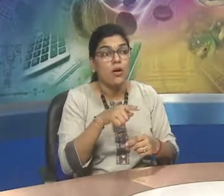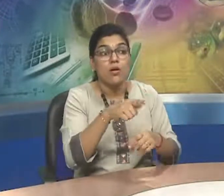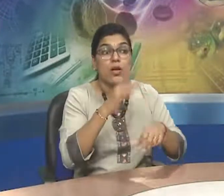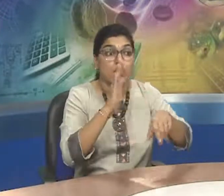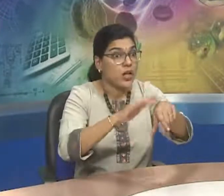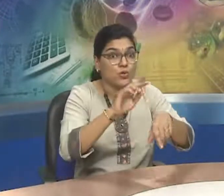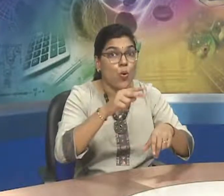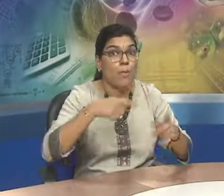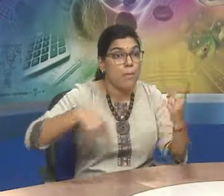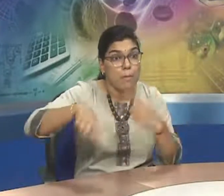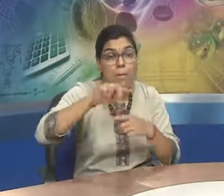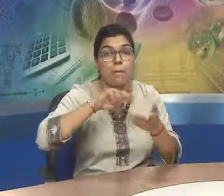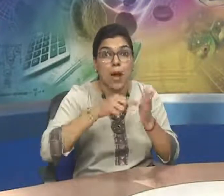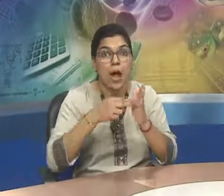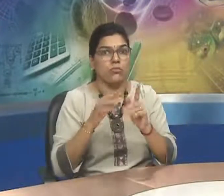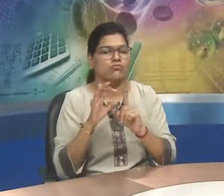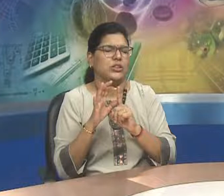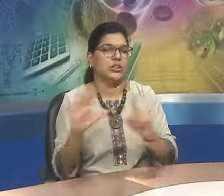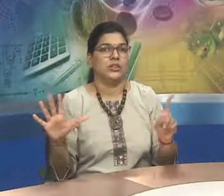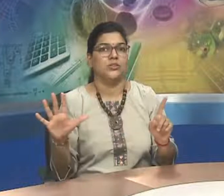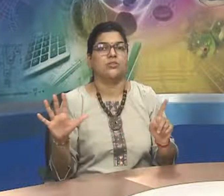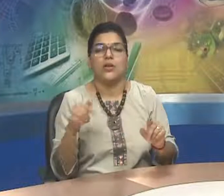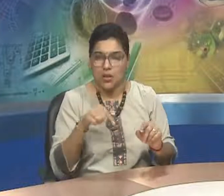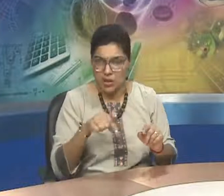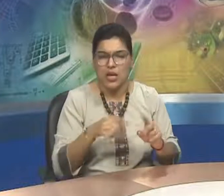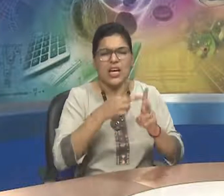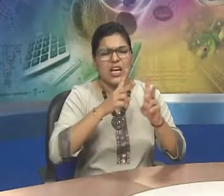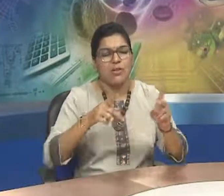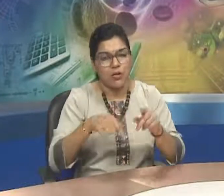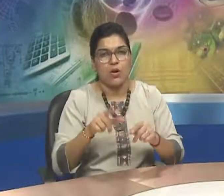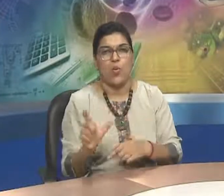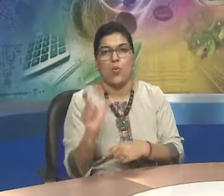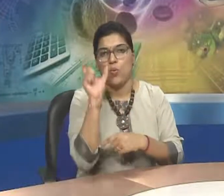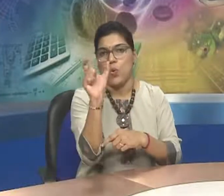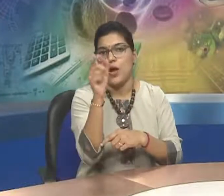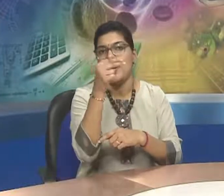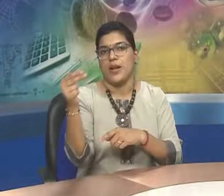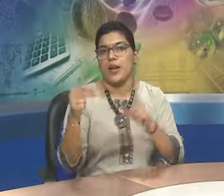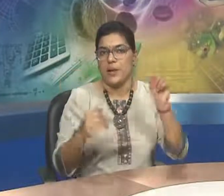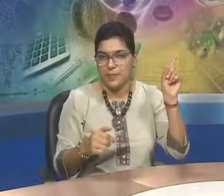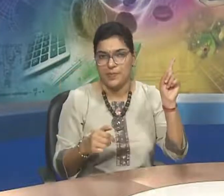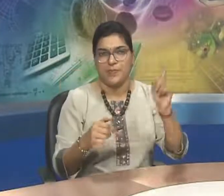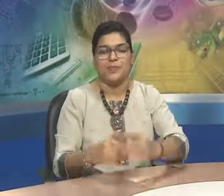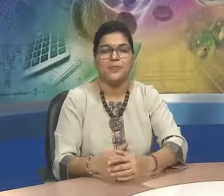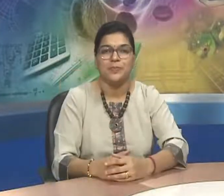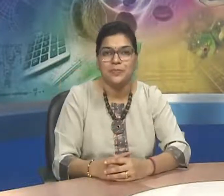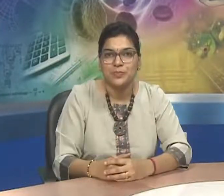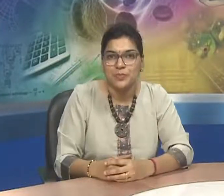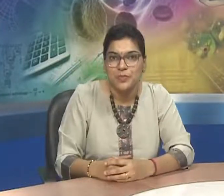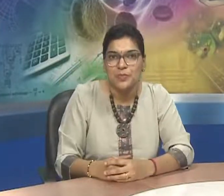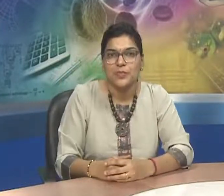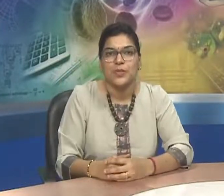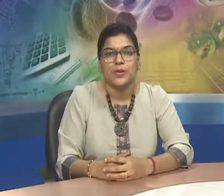similar kind of places, those signages are put so that people can be alert.